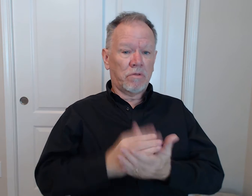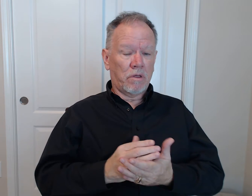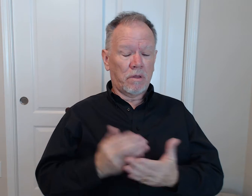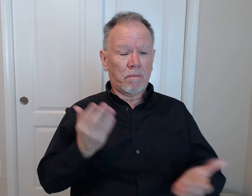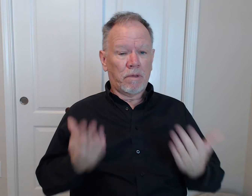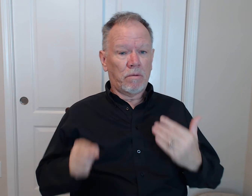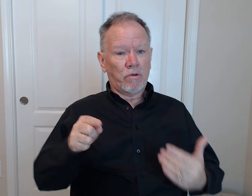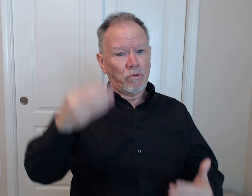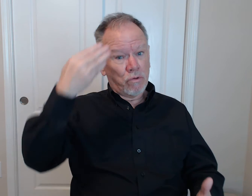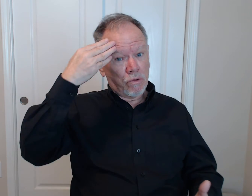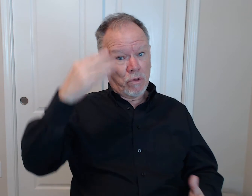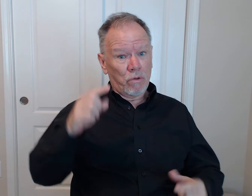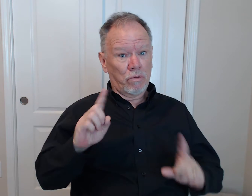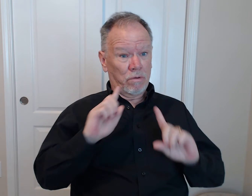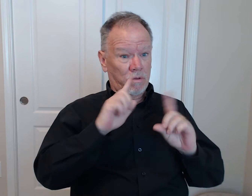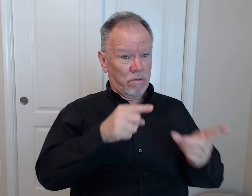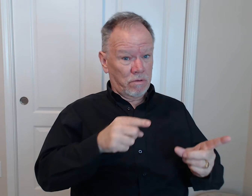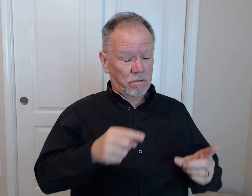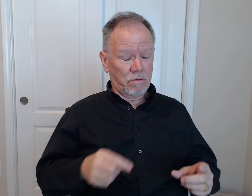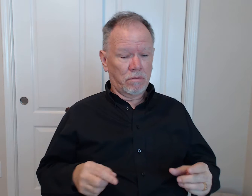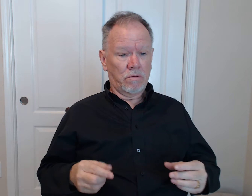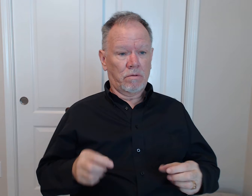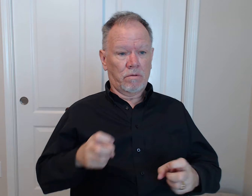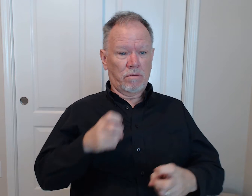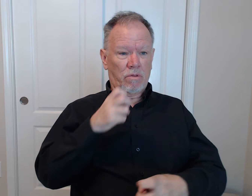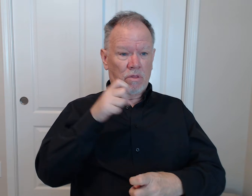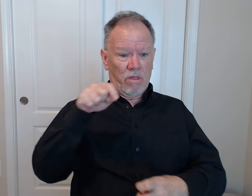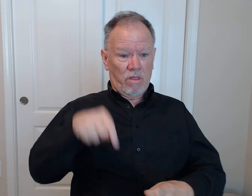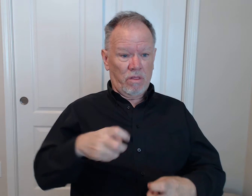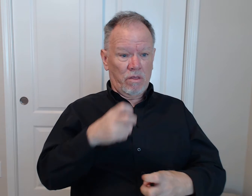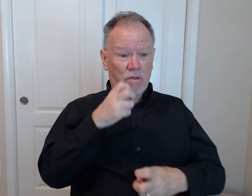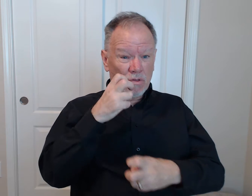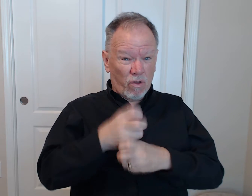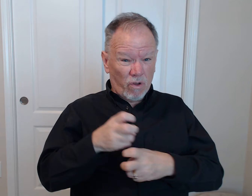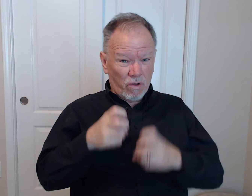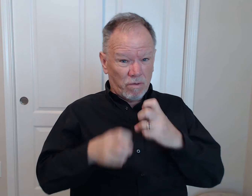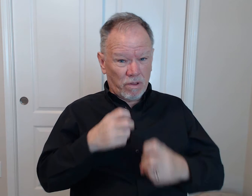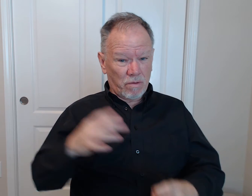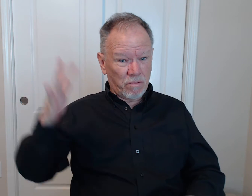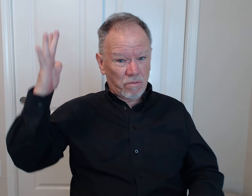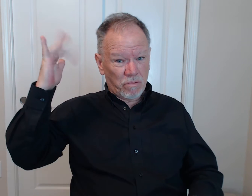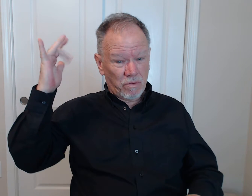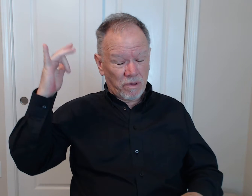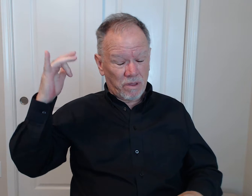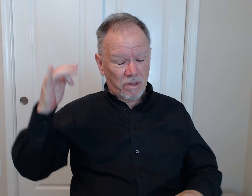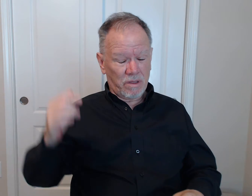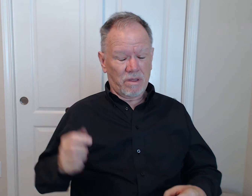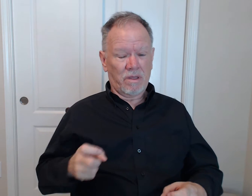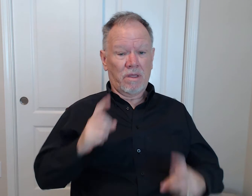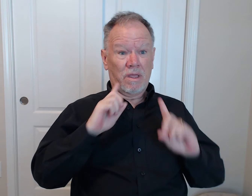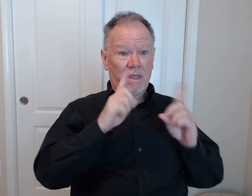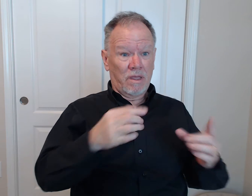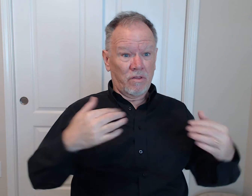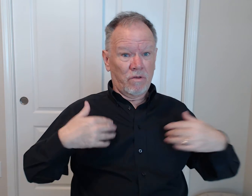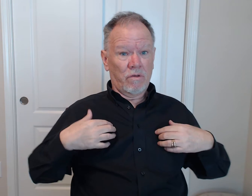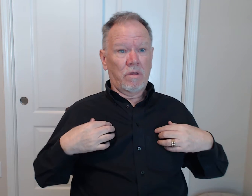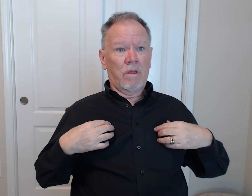say this is a hard problem is because the answer has more numbers than figures. So you can't necessarily do it on your fingers. So let's get